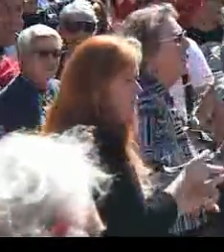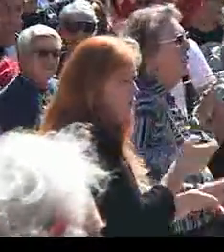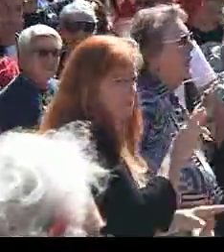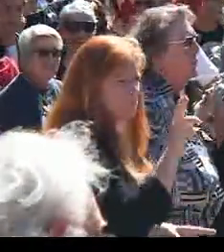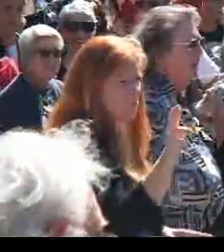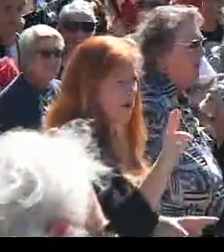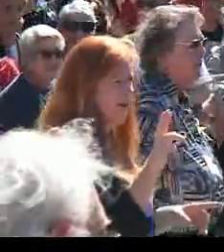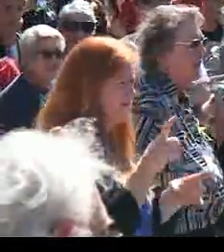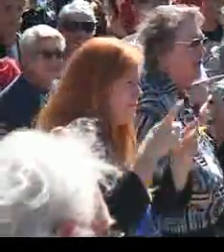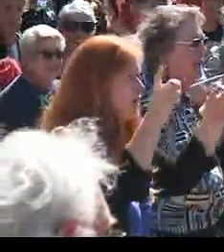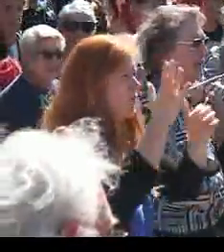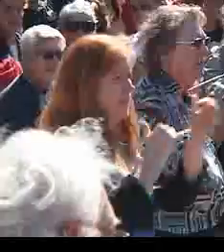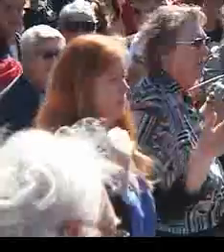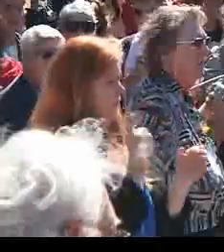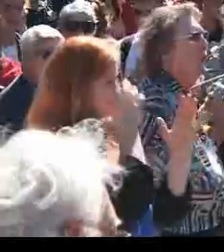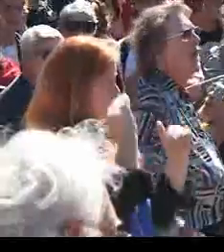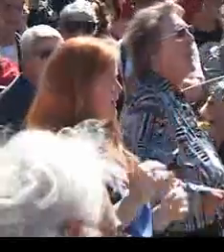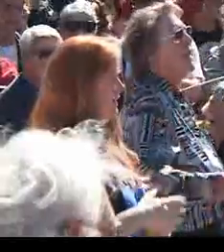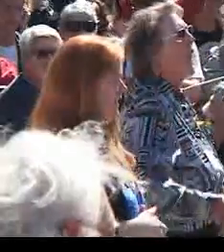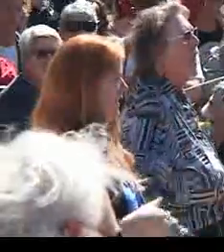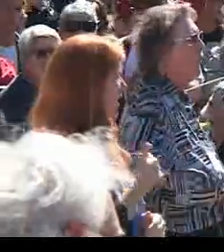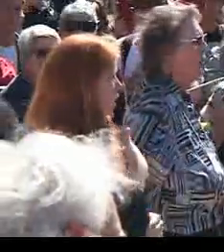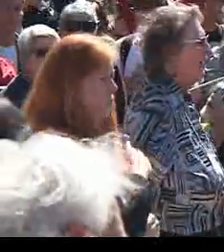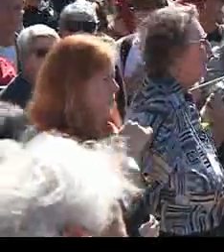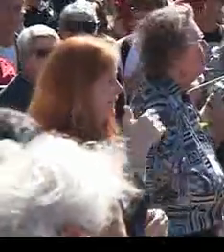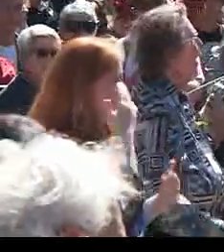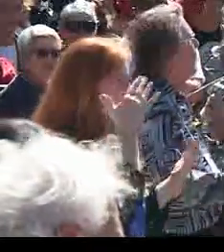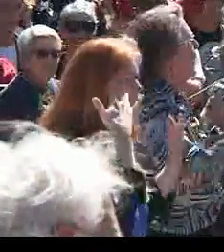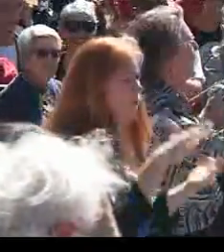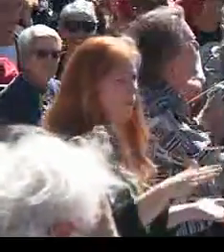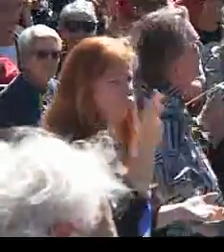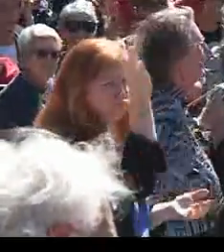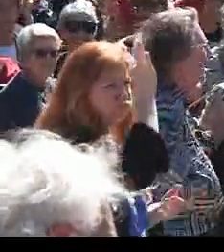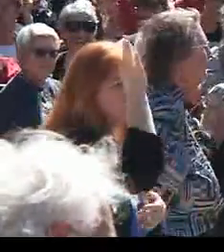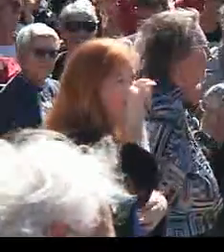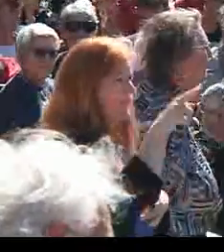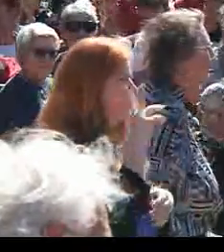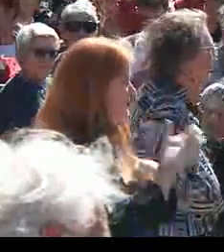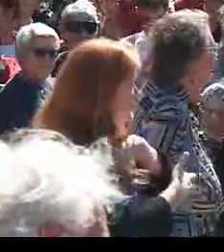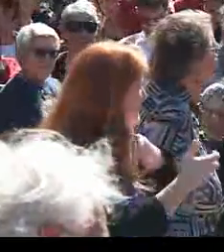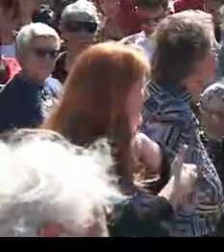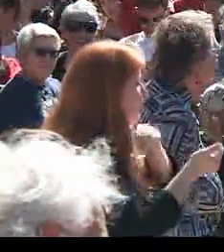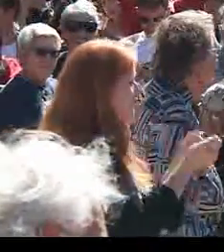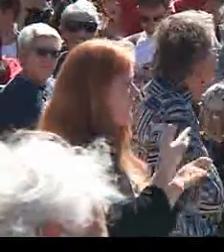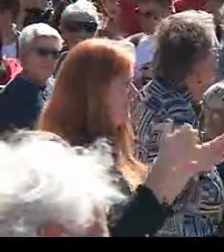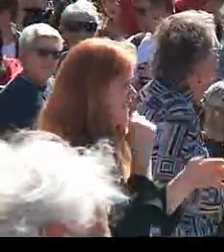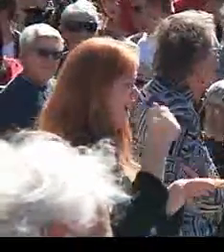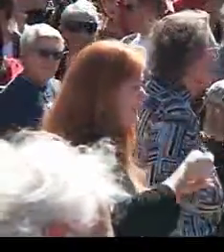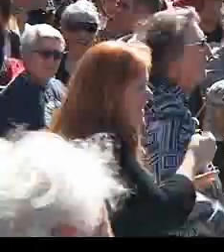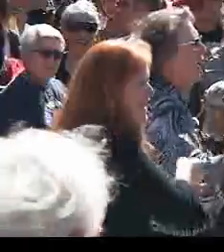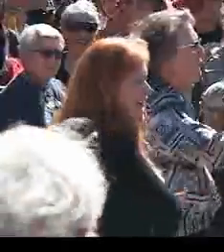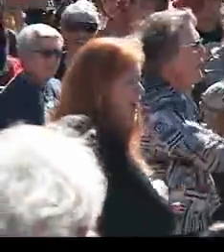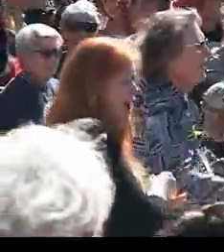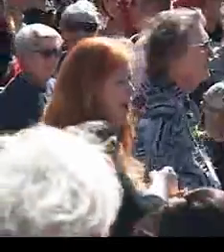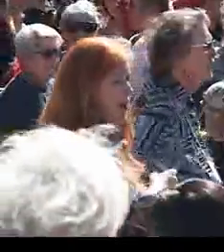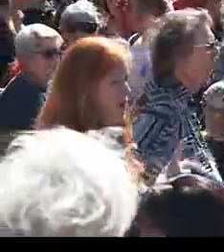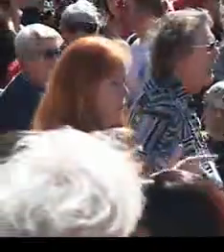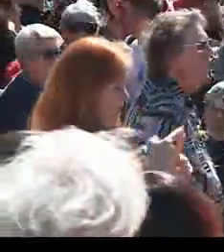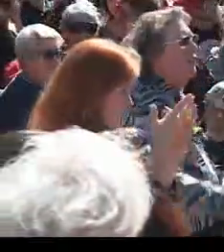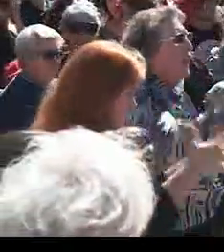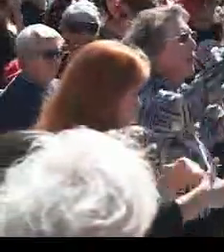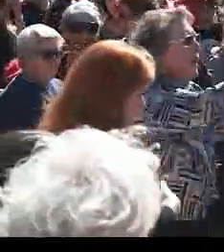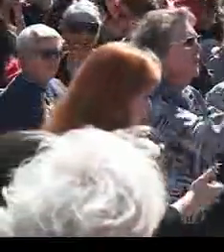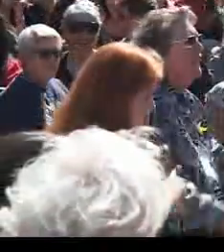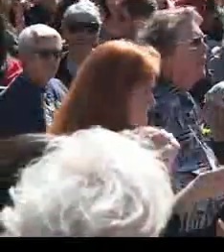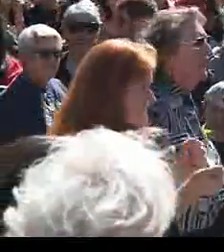been greater than we expected. We didn't know that they were going to steal everything that wasn't nailed down. And when they finished